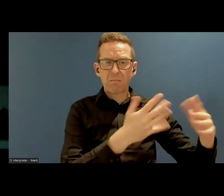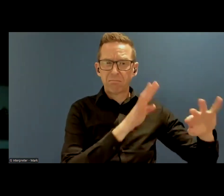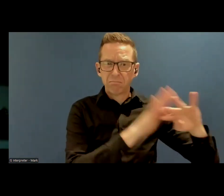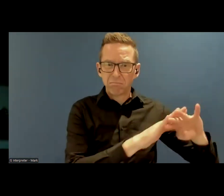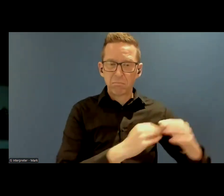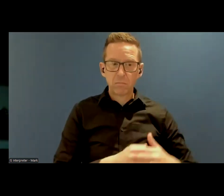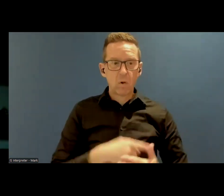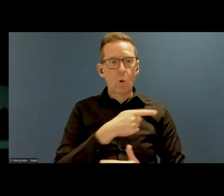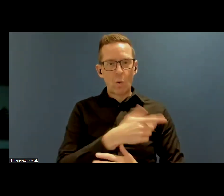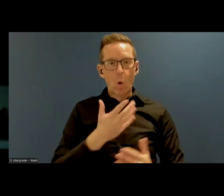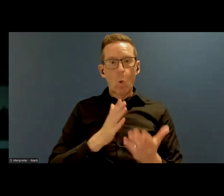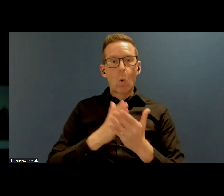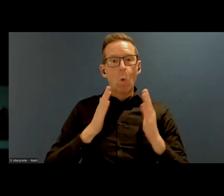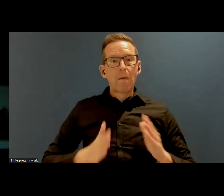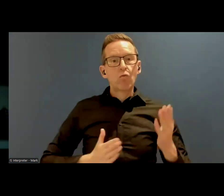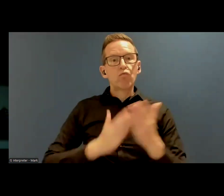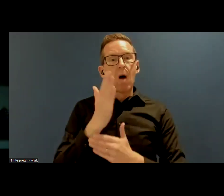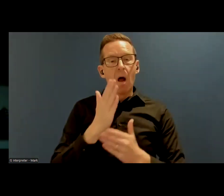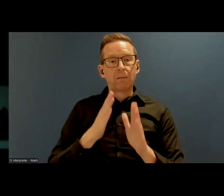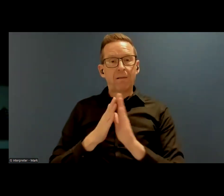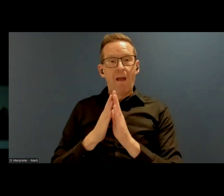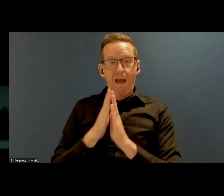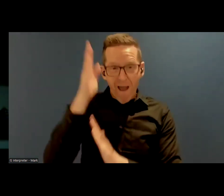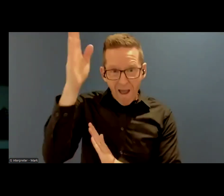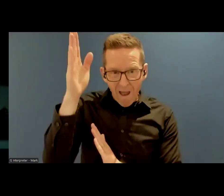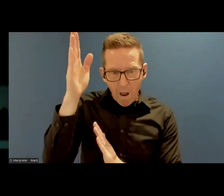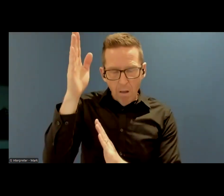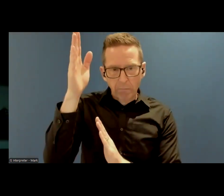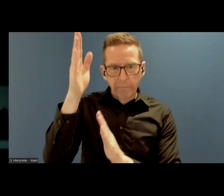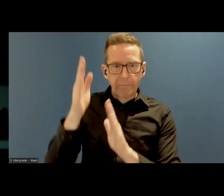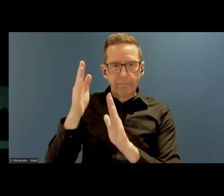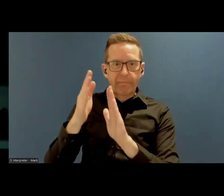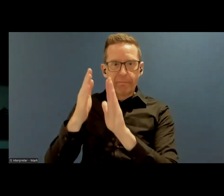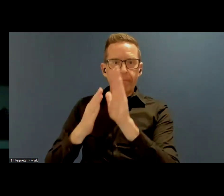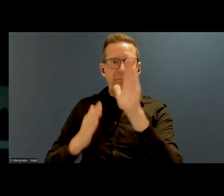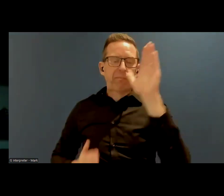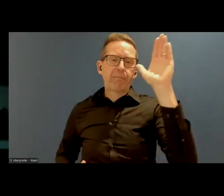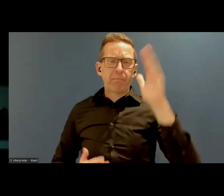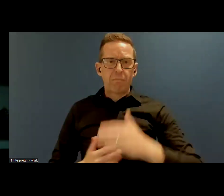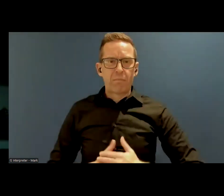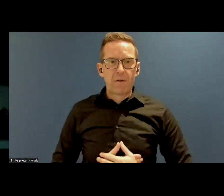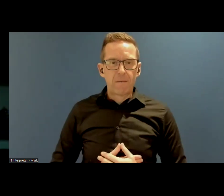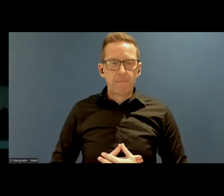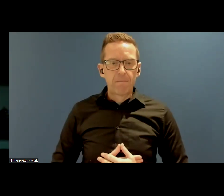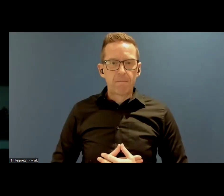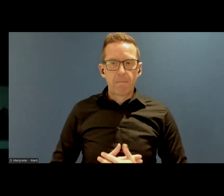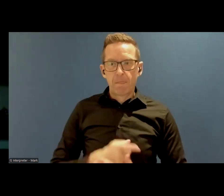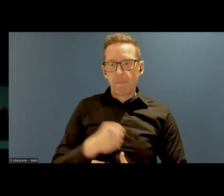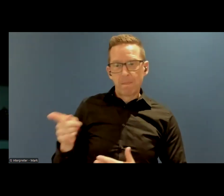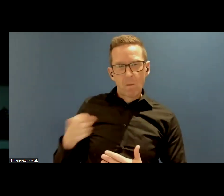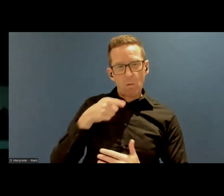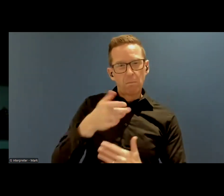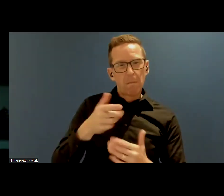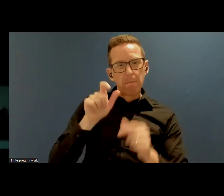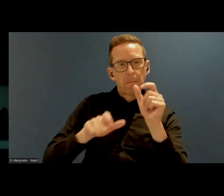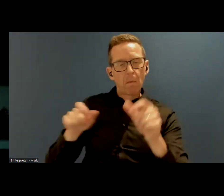behind. So again, I'm going to say that the smaller efforts, those that come from the most invisible, those that come